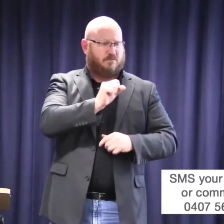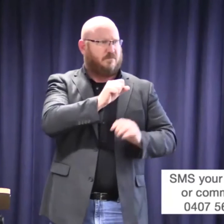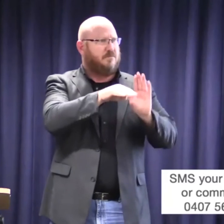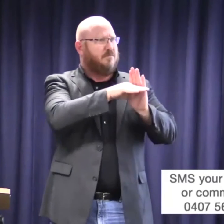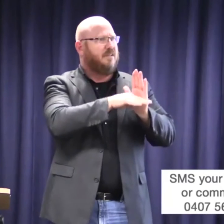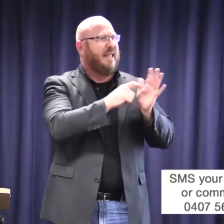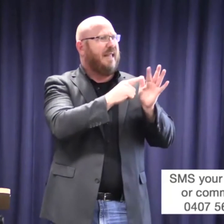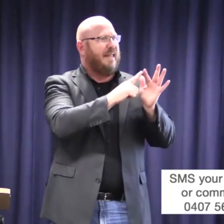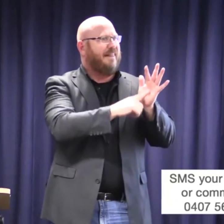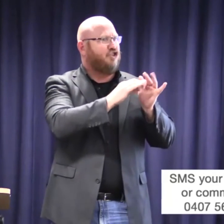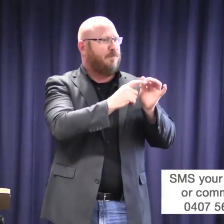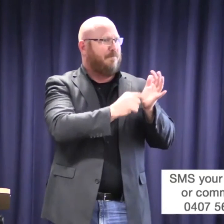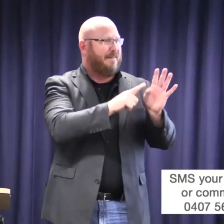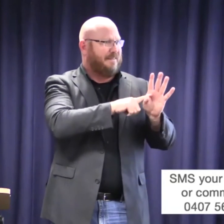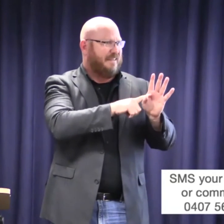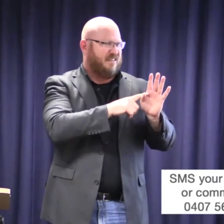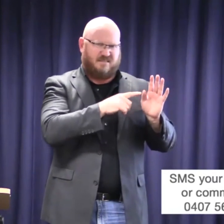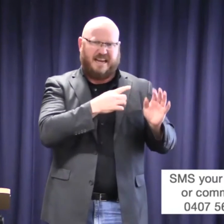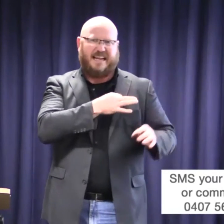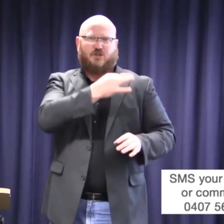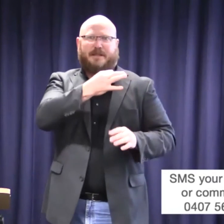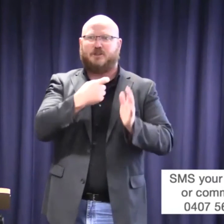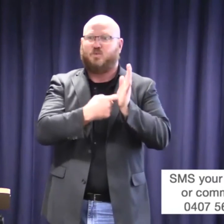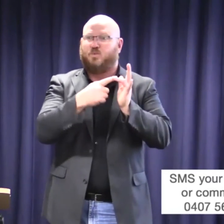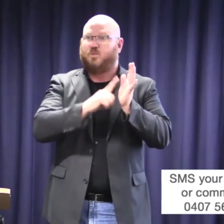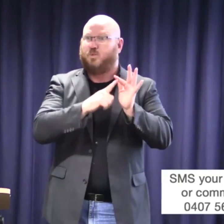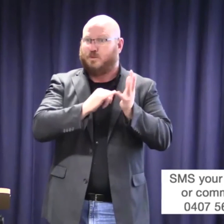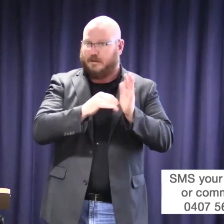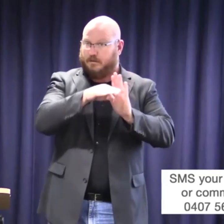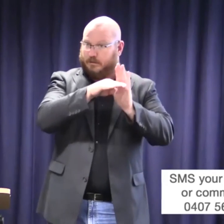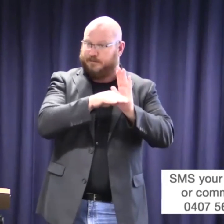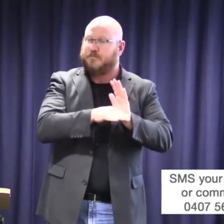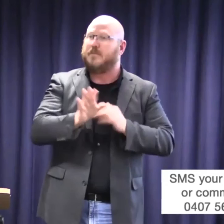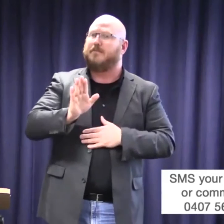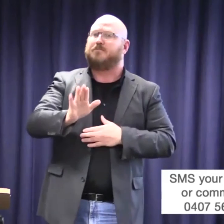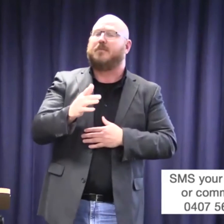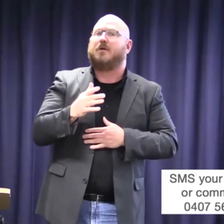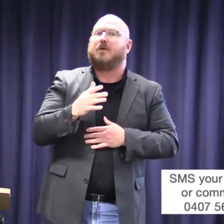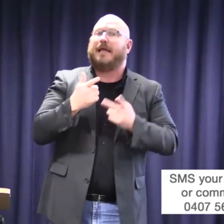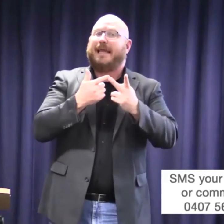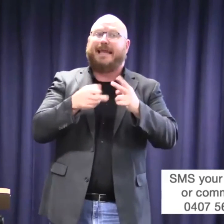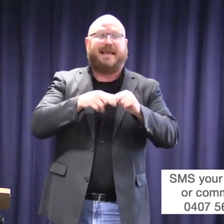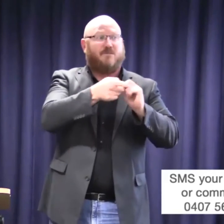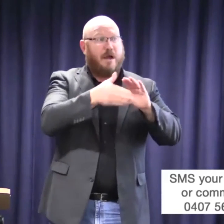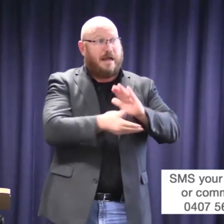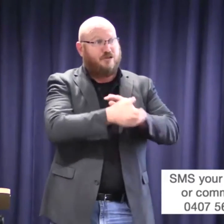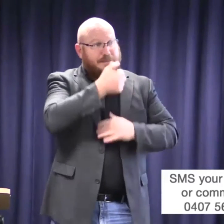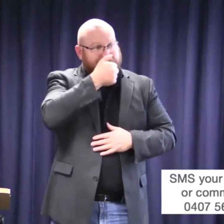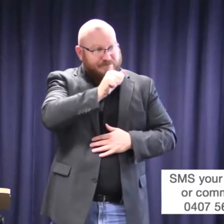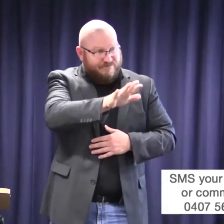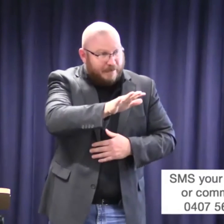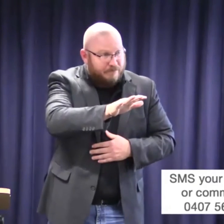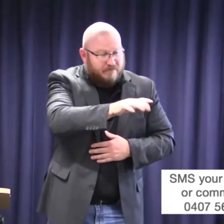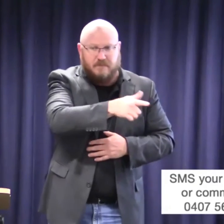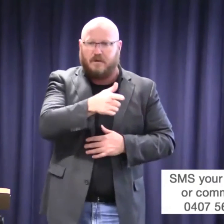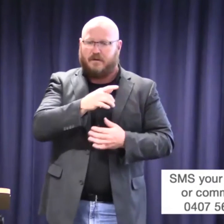people are quite confused about the eligibility criteria, you know, and the rules associated to that.